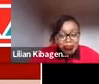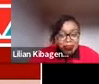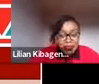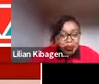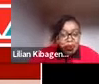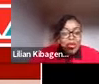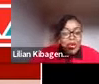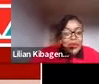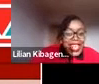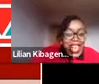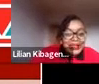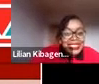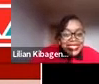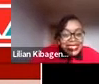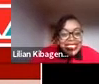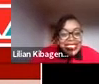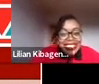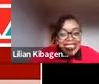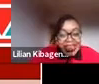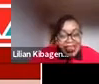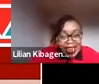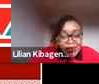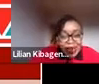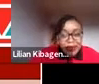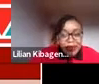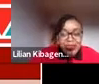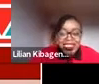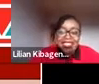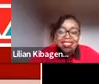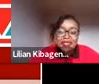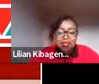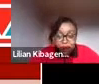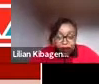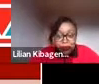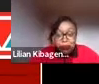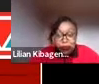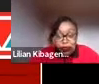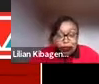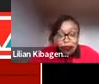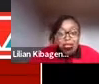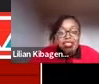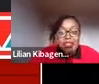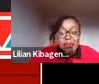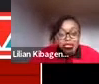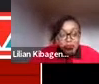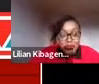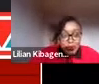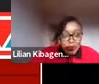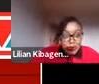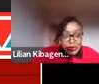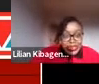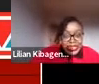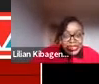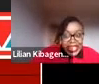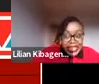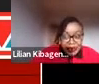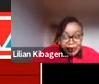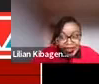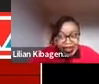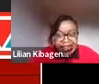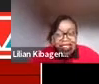in Kericho. We have Daisy Isangara from St. Don Bosco Special School